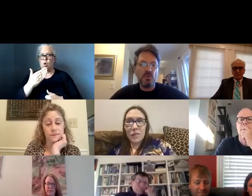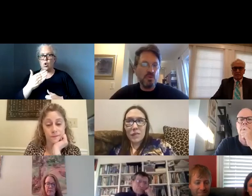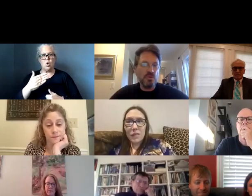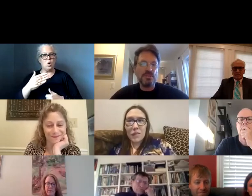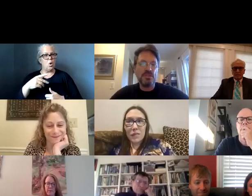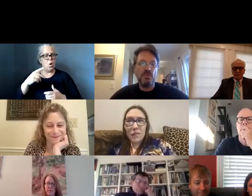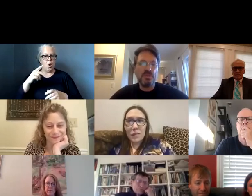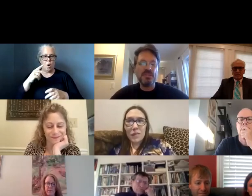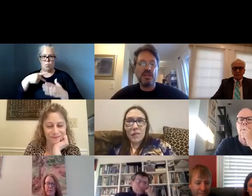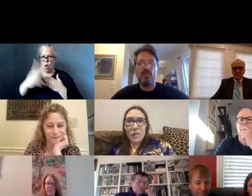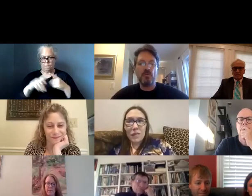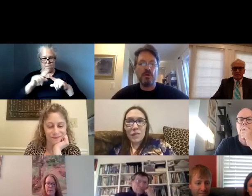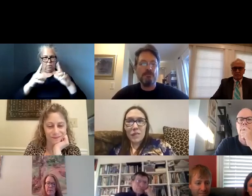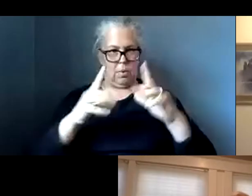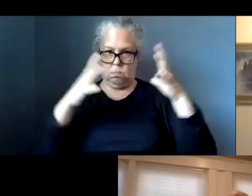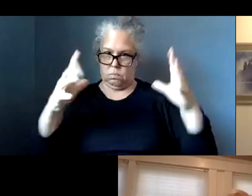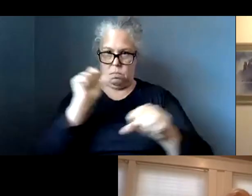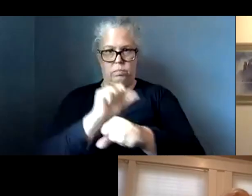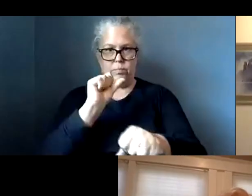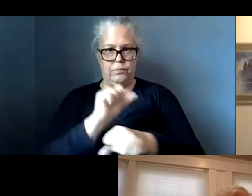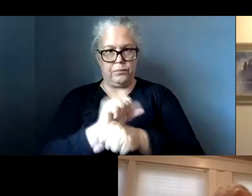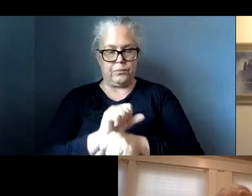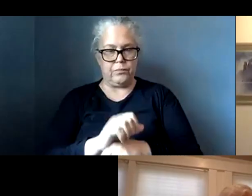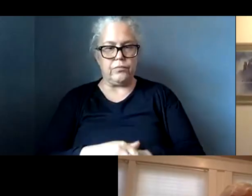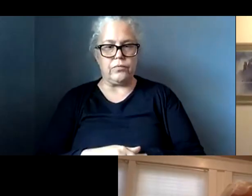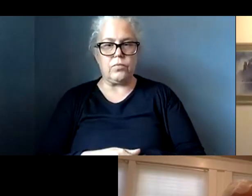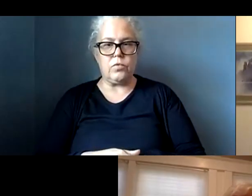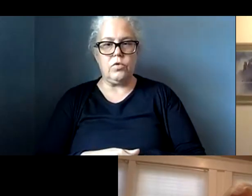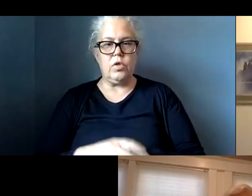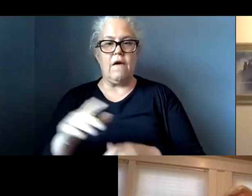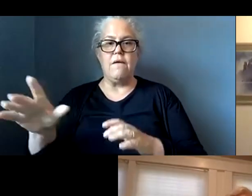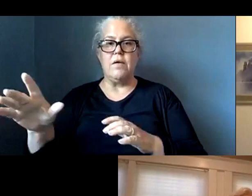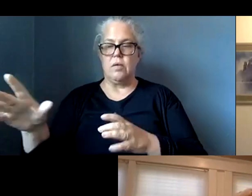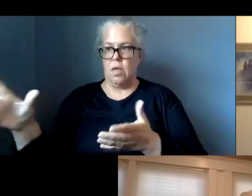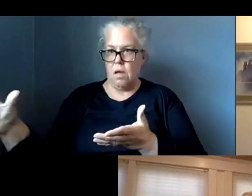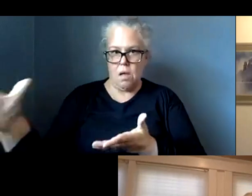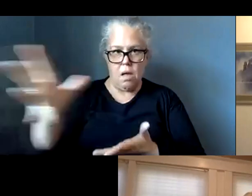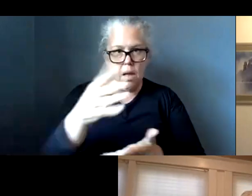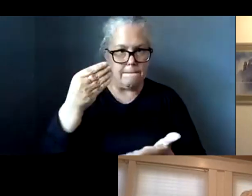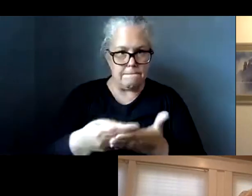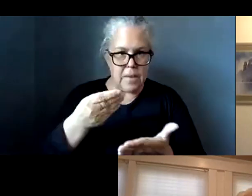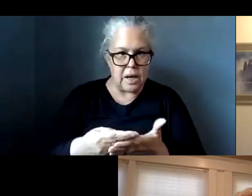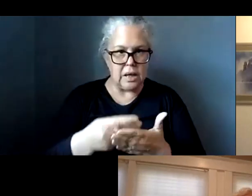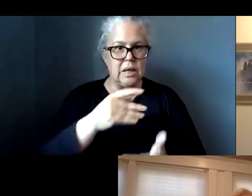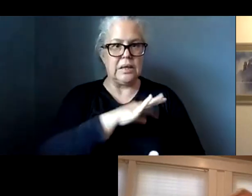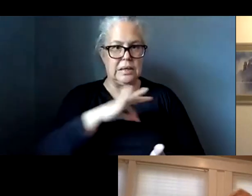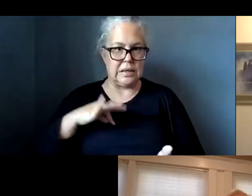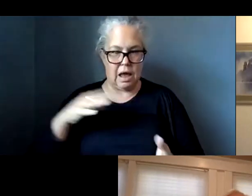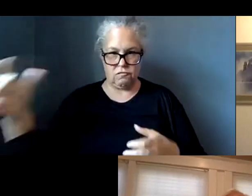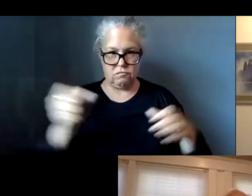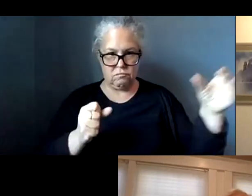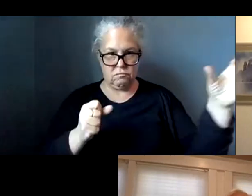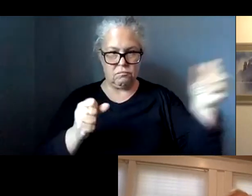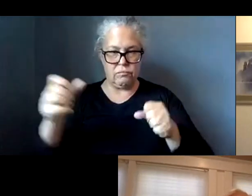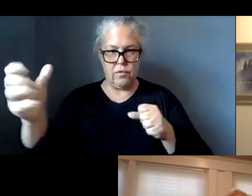appear in the world that wasn't there before. He found the money and staff necessary to take generations of